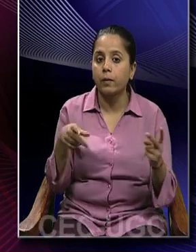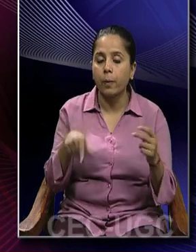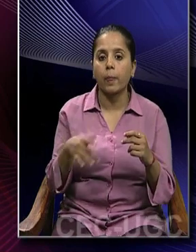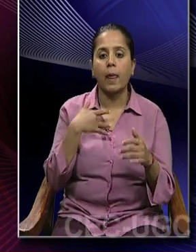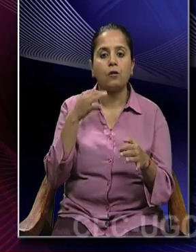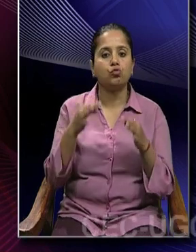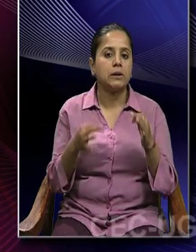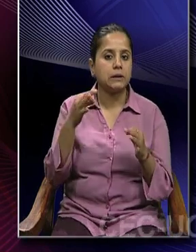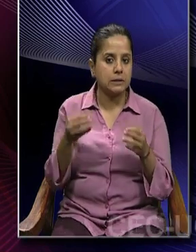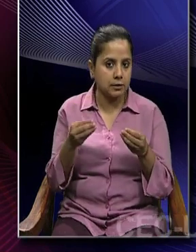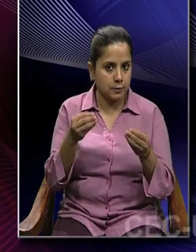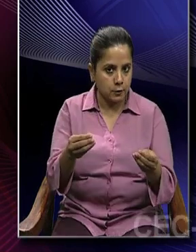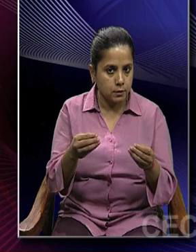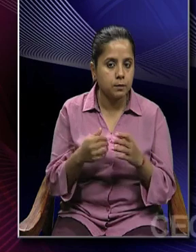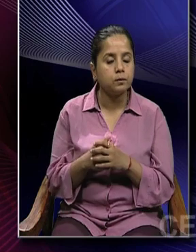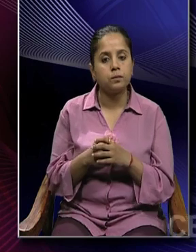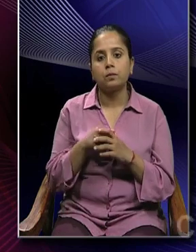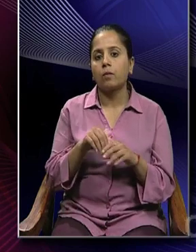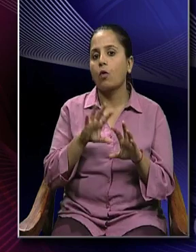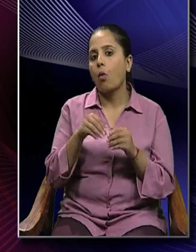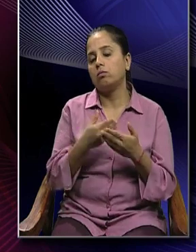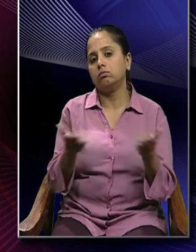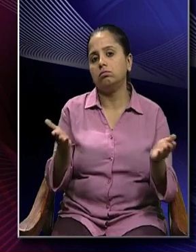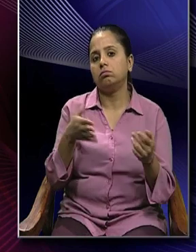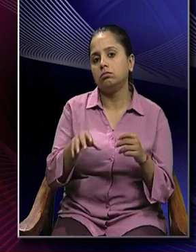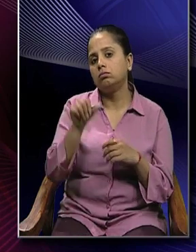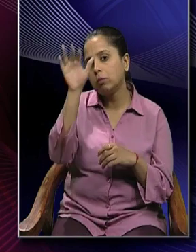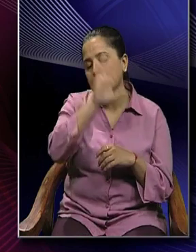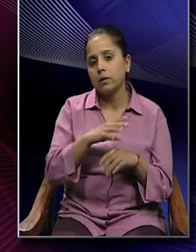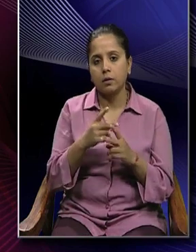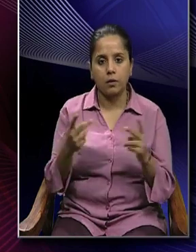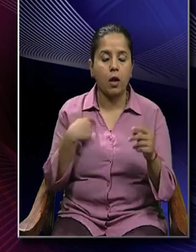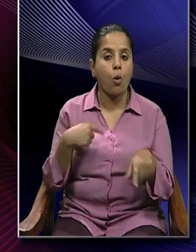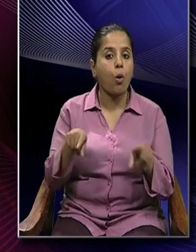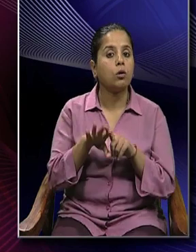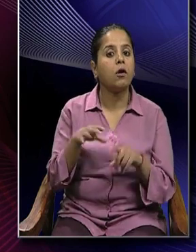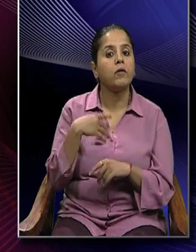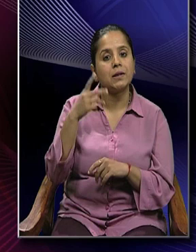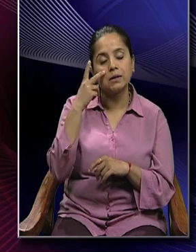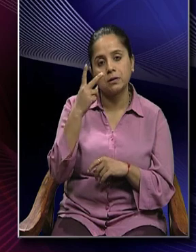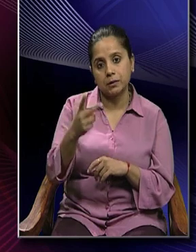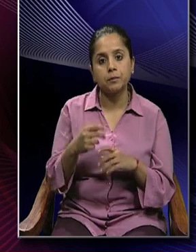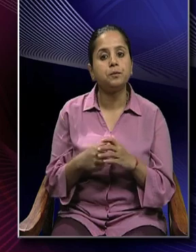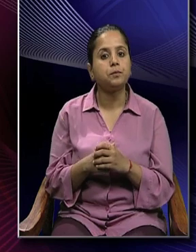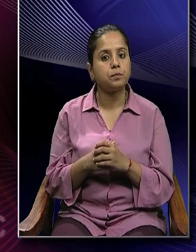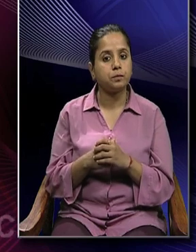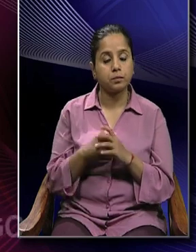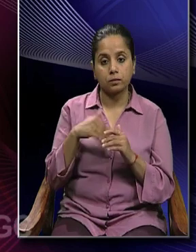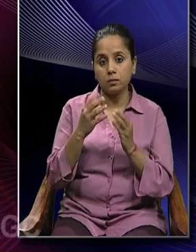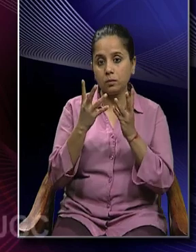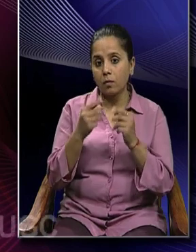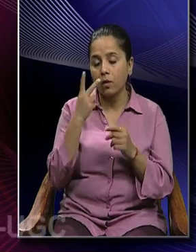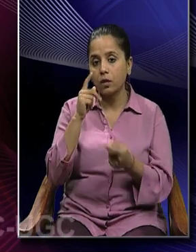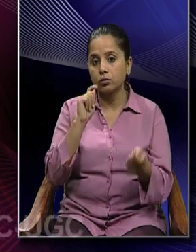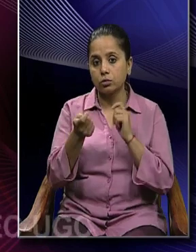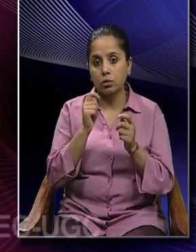of justice to everyone in India. And we also see that how a number of